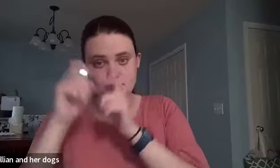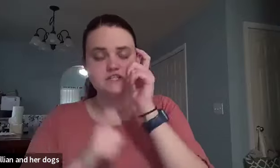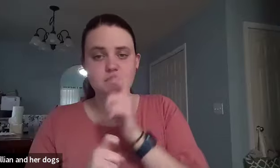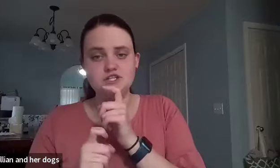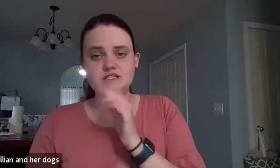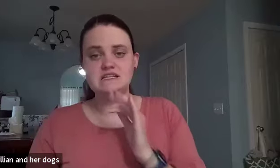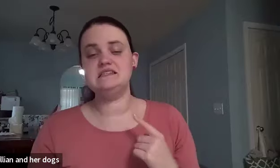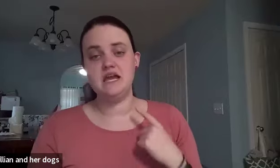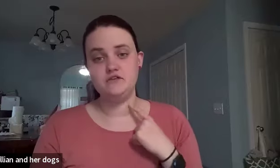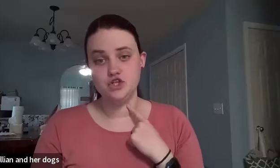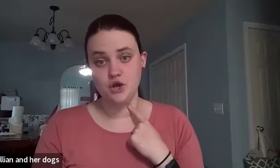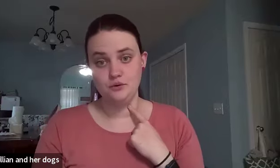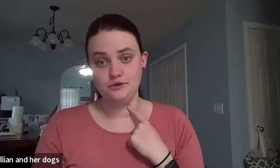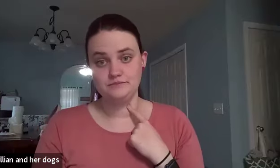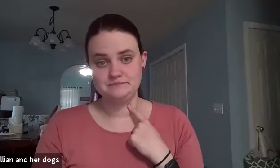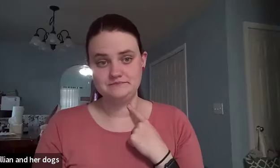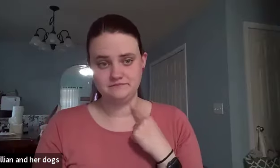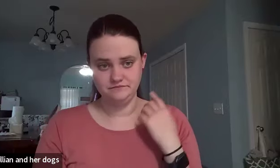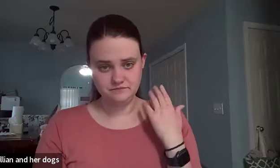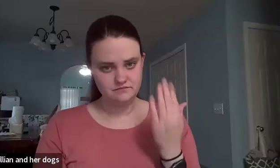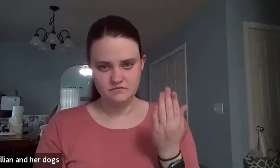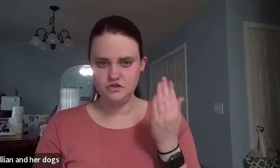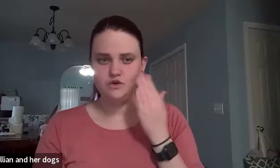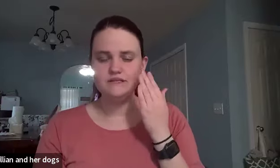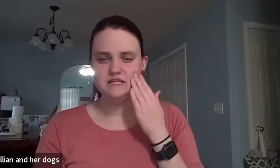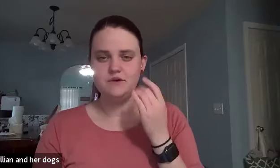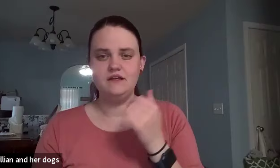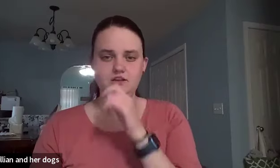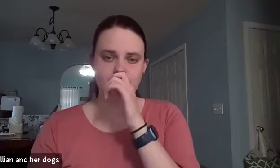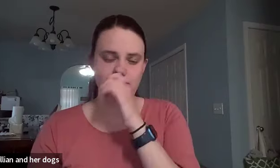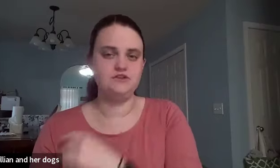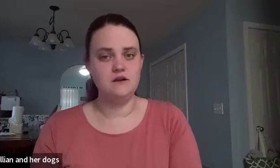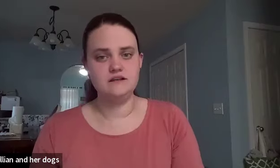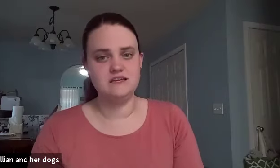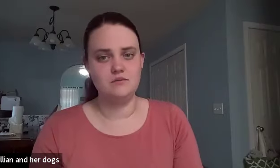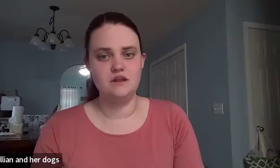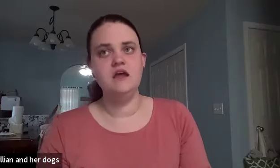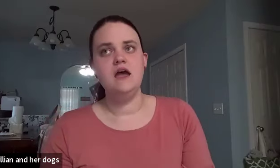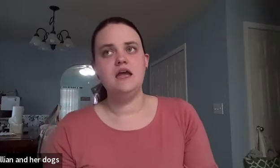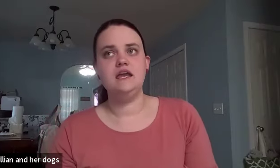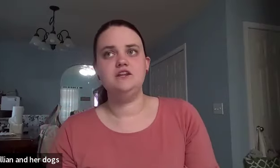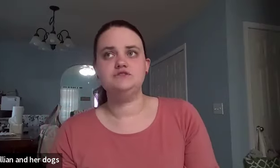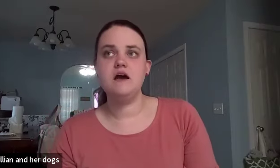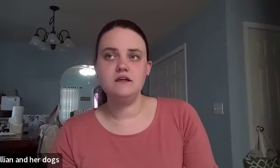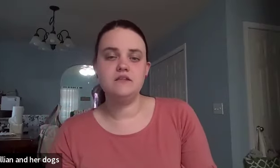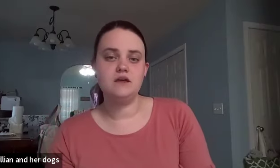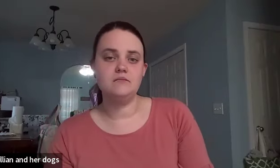facial expressions is like the tone. So always think about, like, when you're talking to someone and you're telling them,